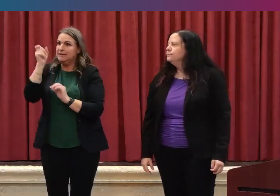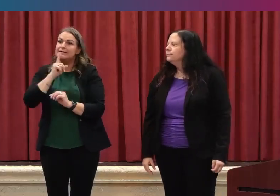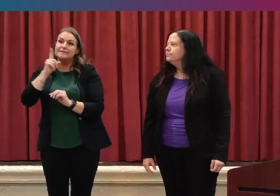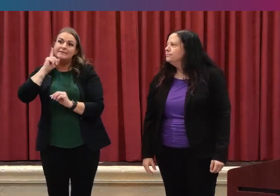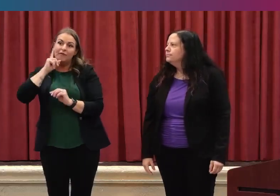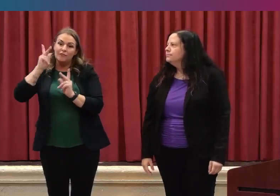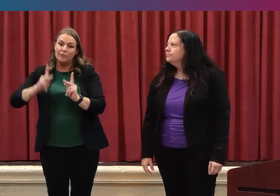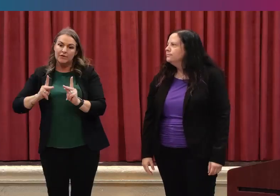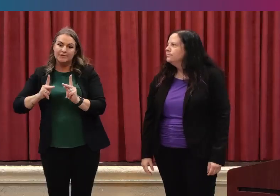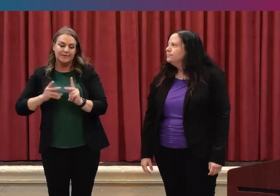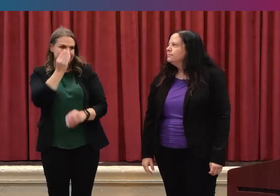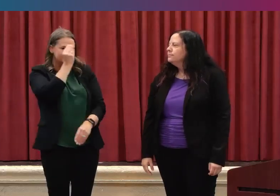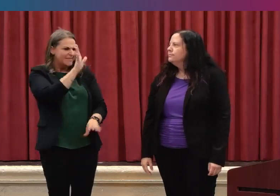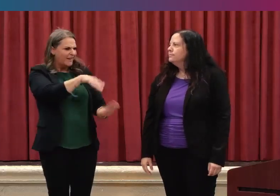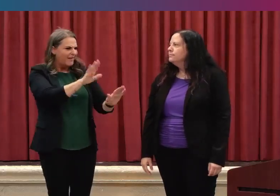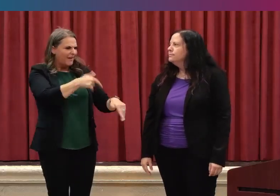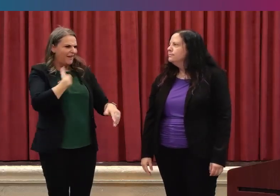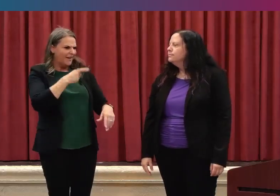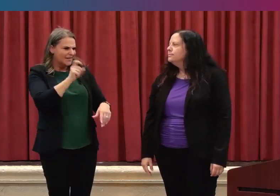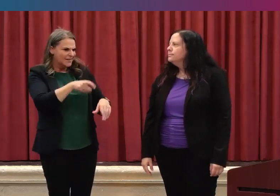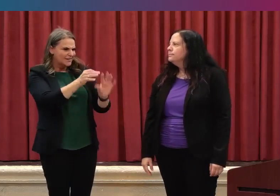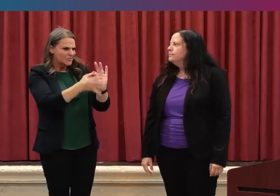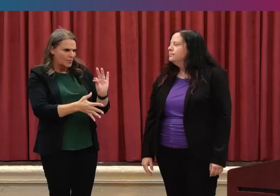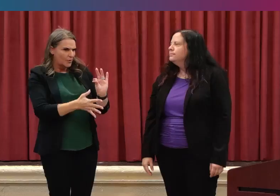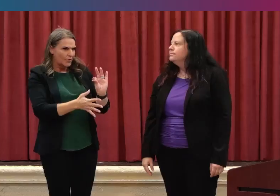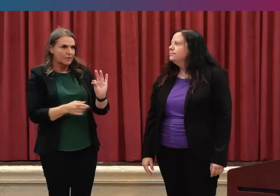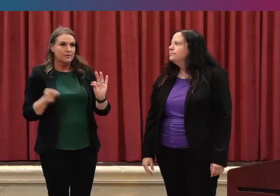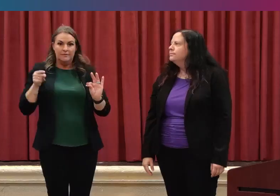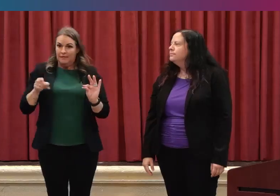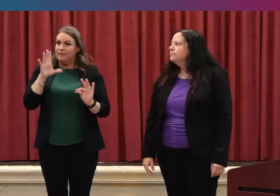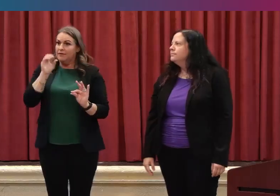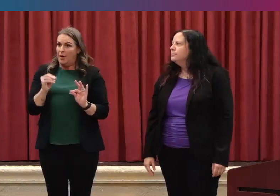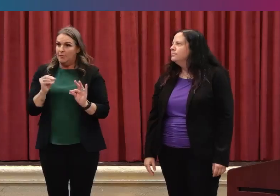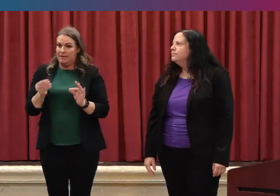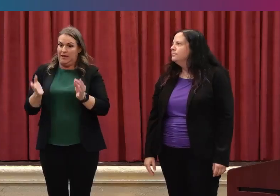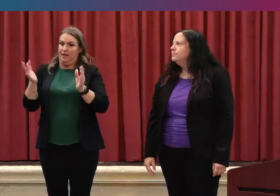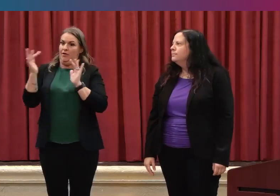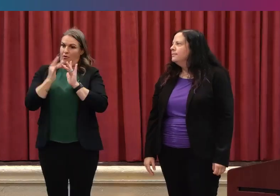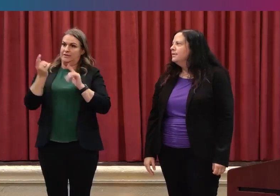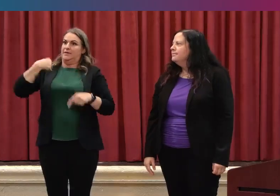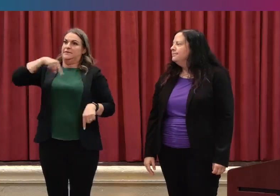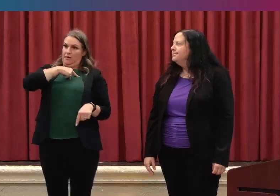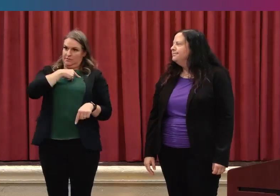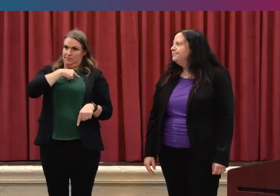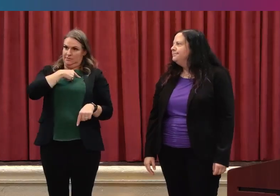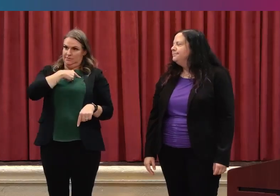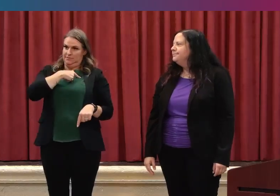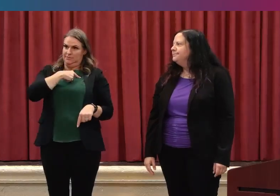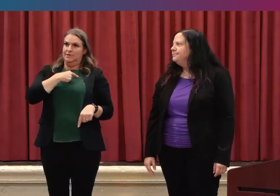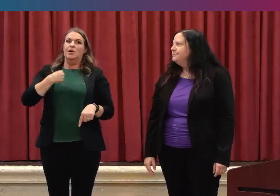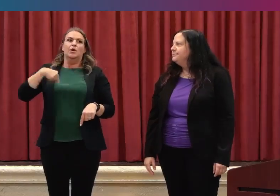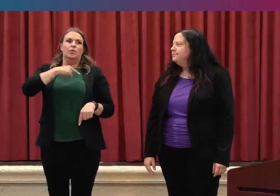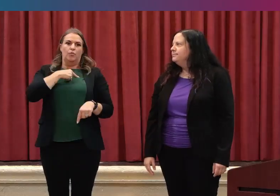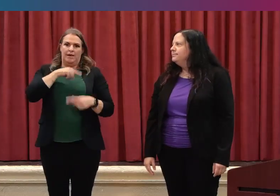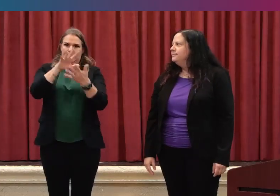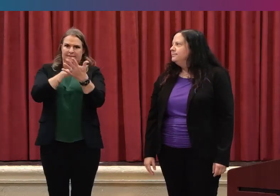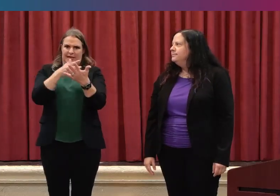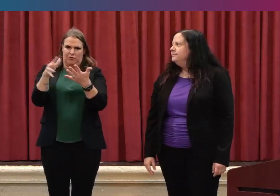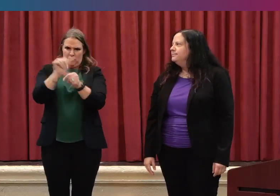We are often contacted from the organization asking for interpreting services. They are responsible to contact